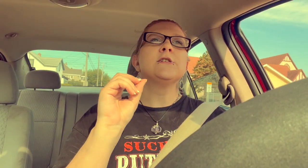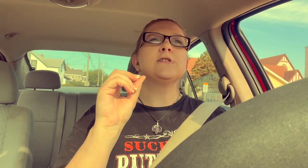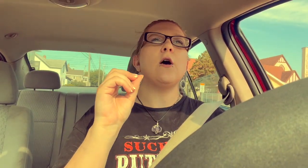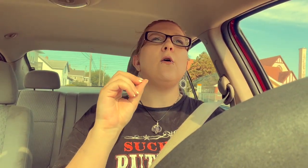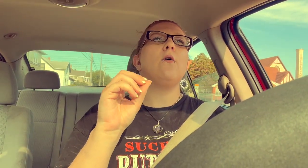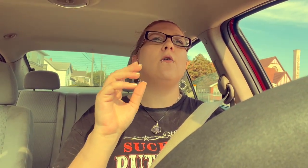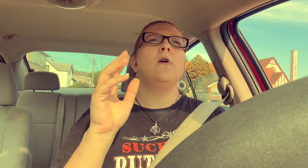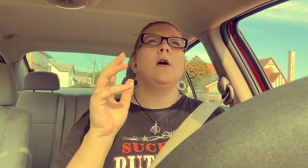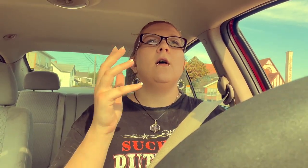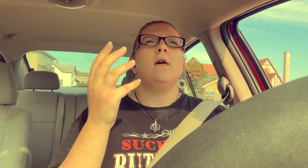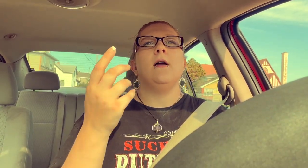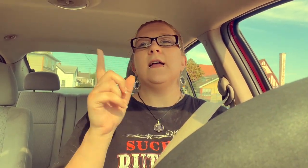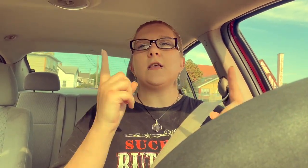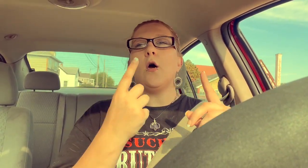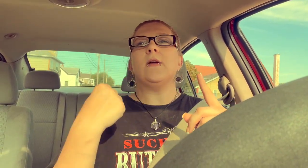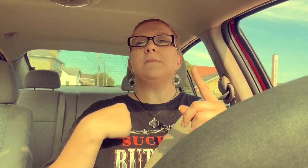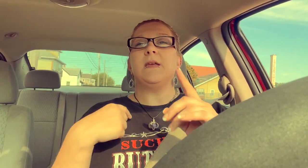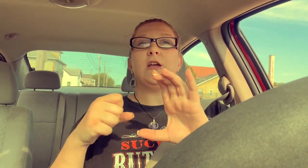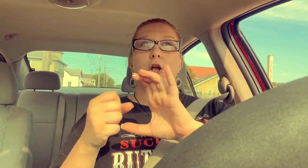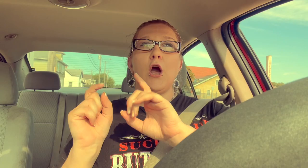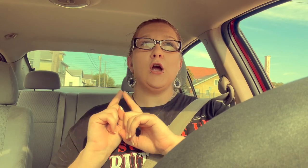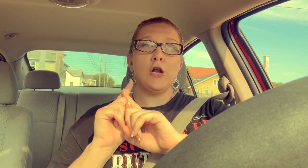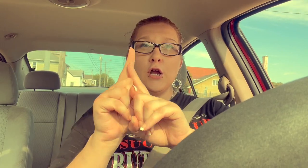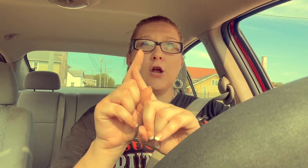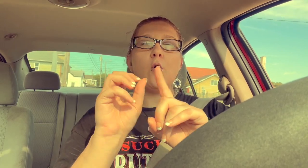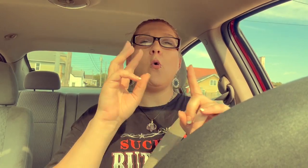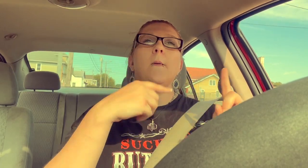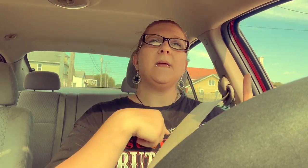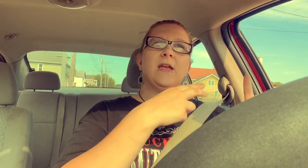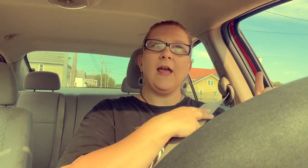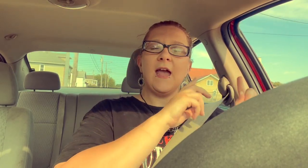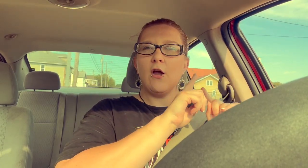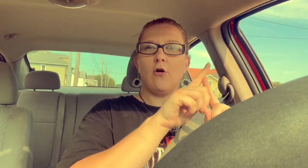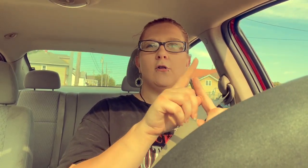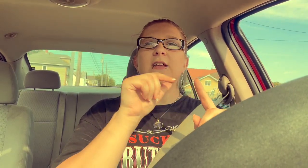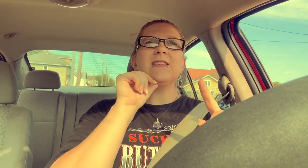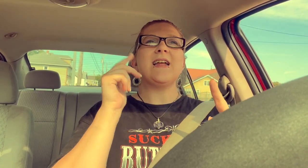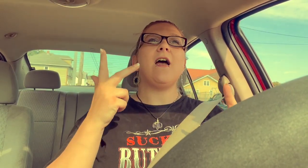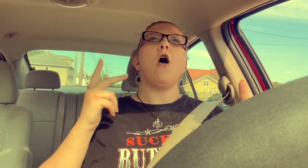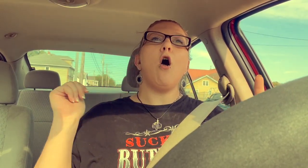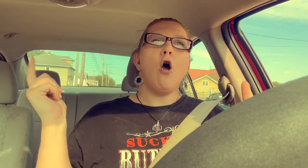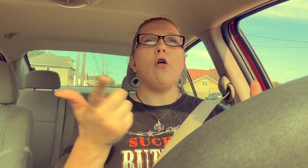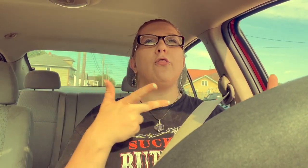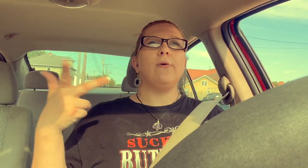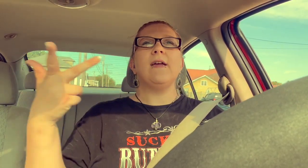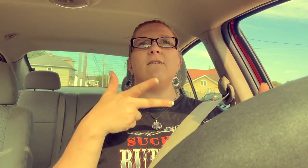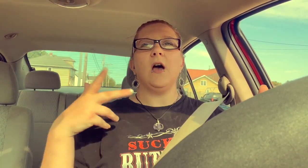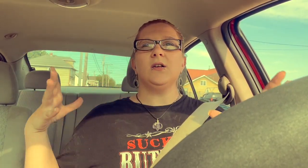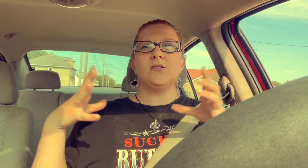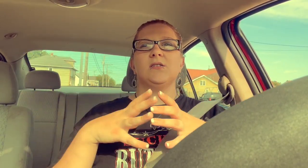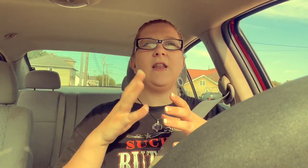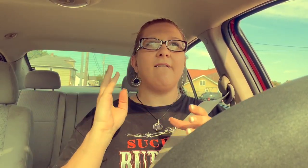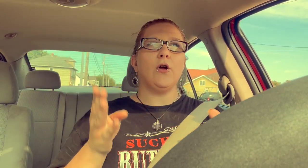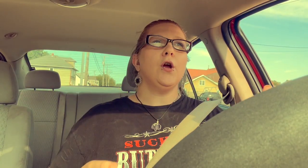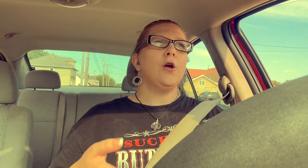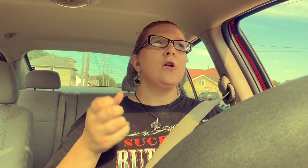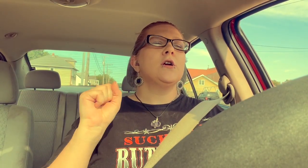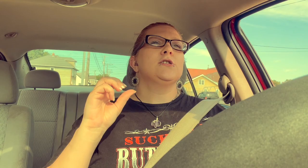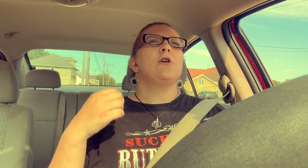So it's always me and Carter or me and Harold. If not all three of us. Never. So